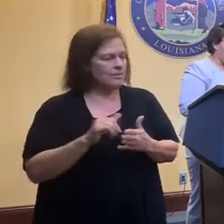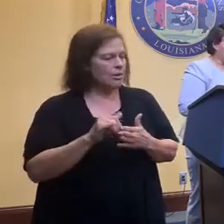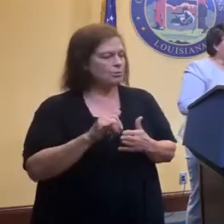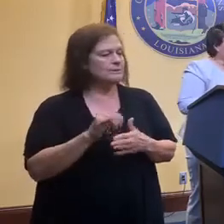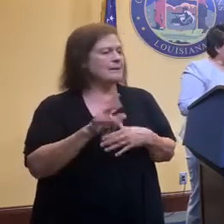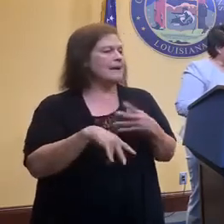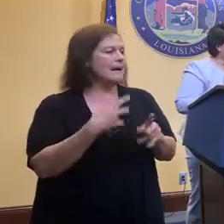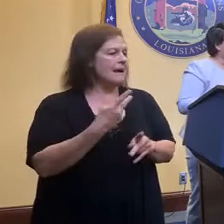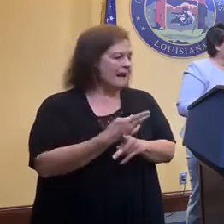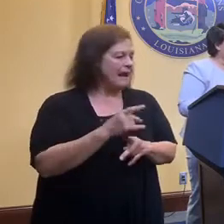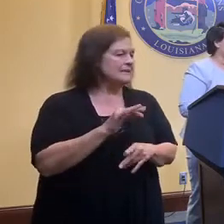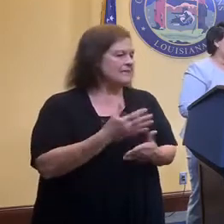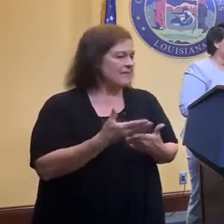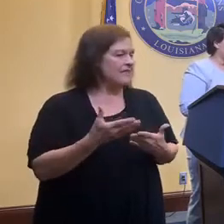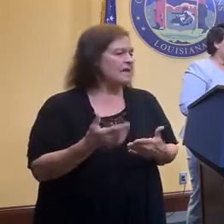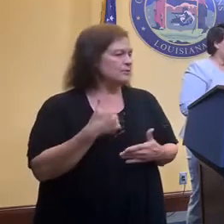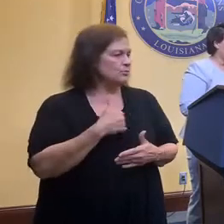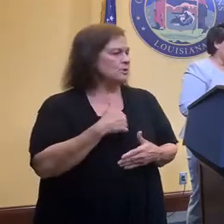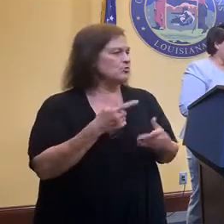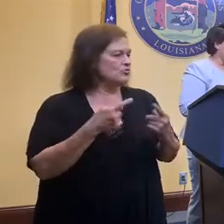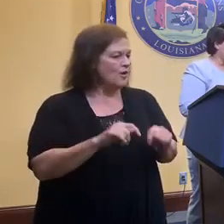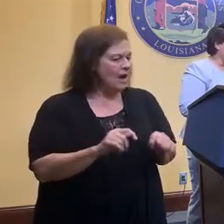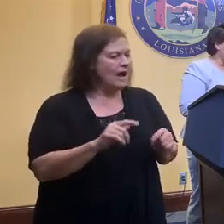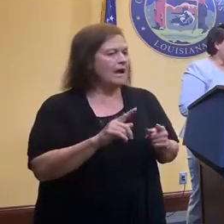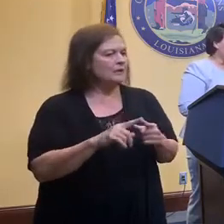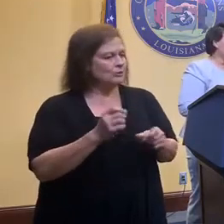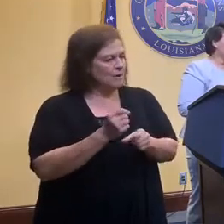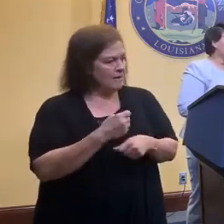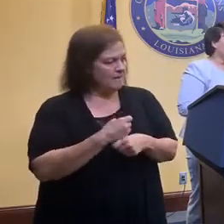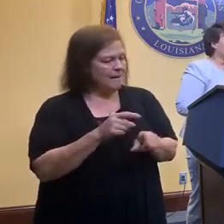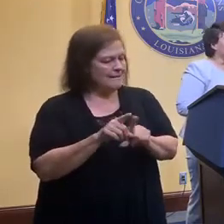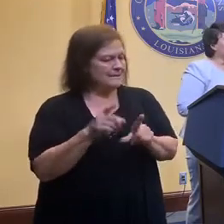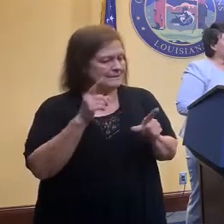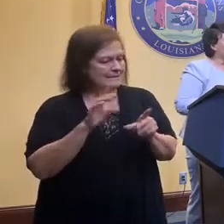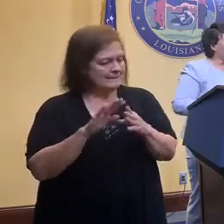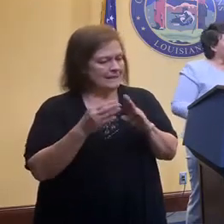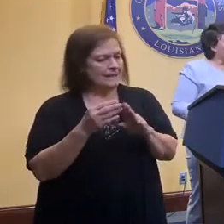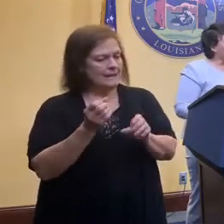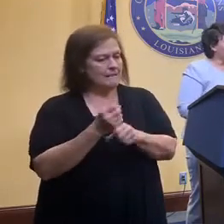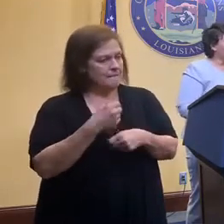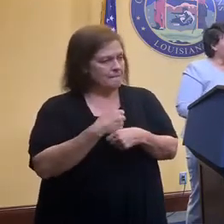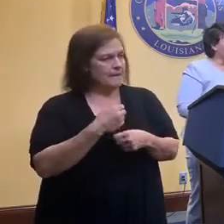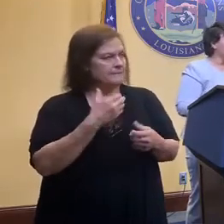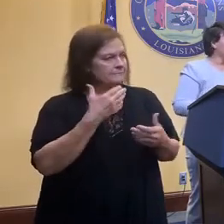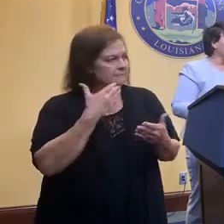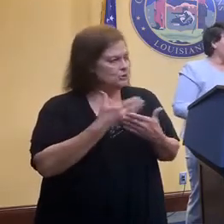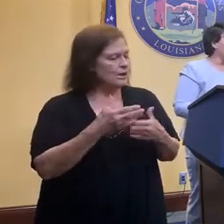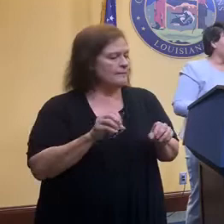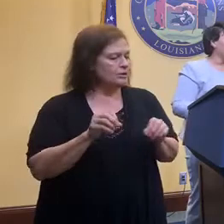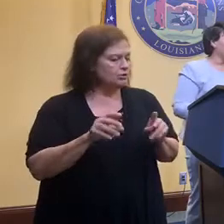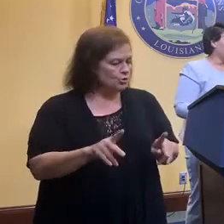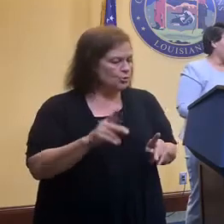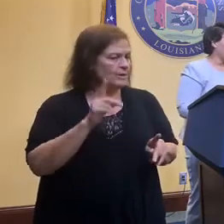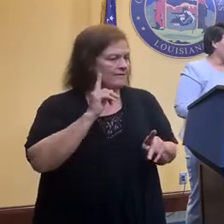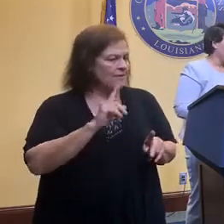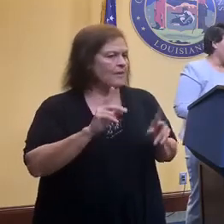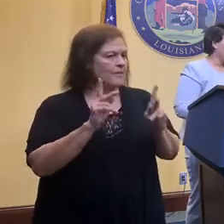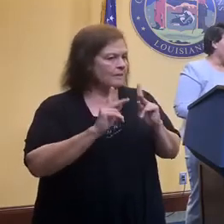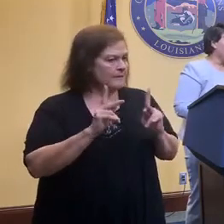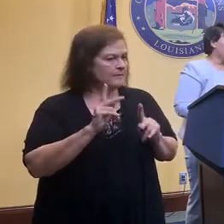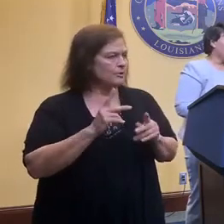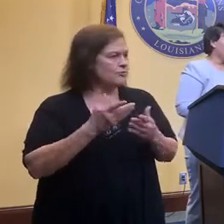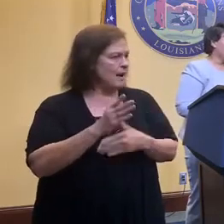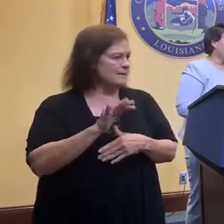of concessions that we're trying to make as a city, giving our people a greater opportunity to utilize public rights of